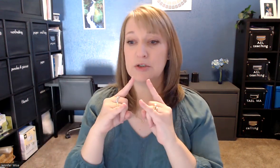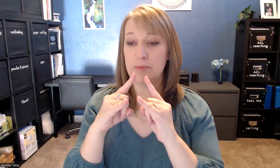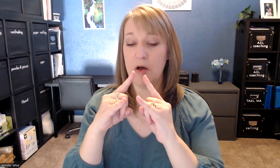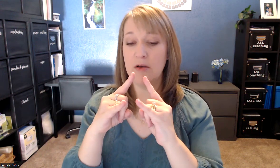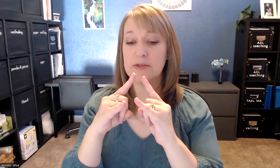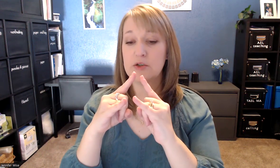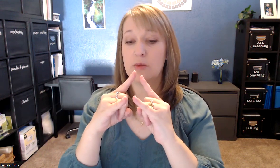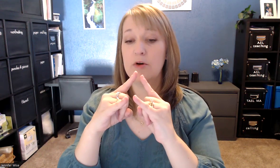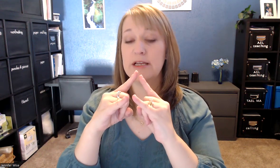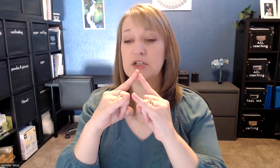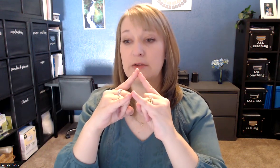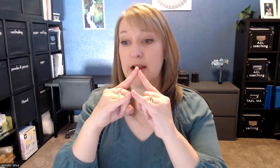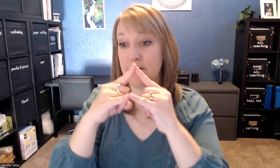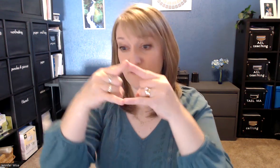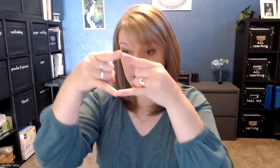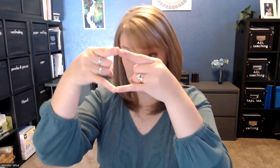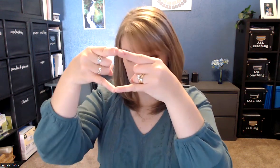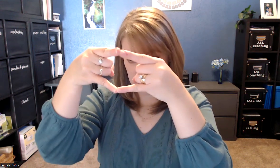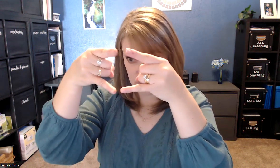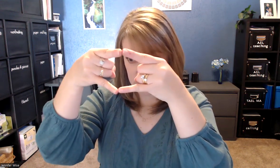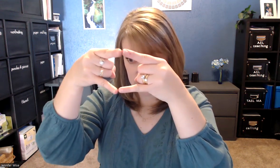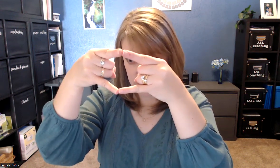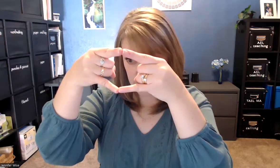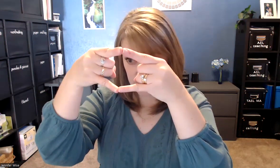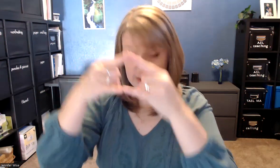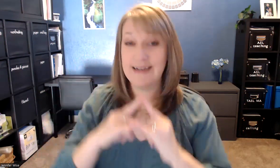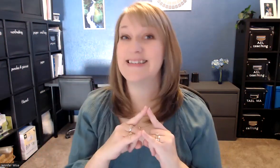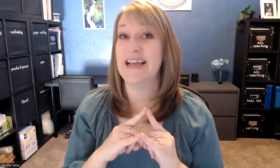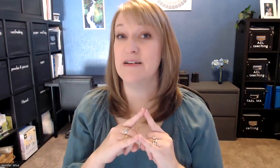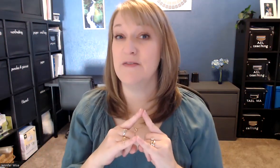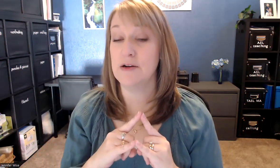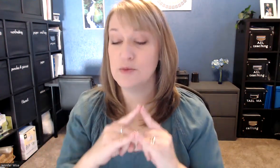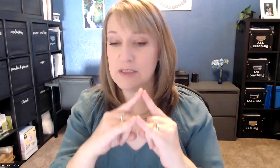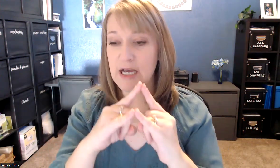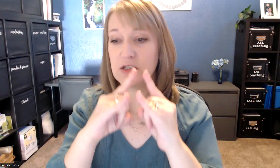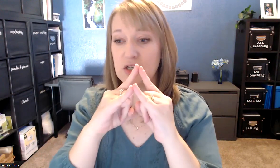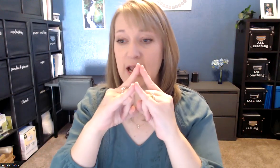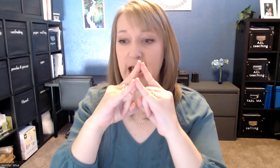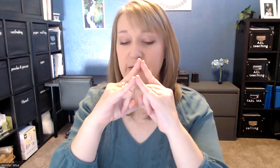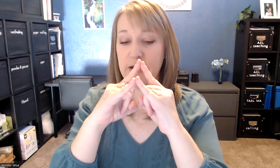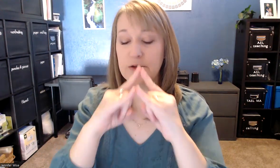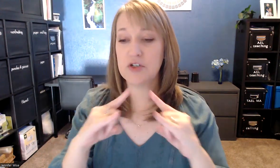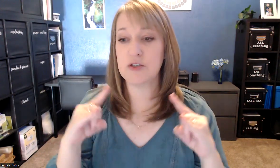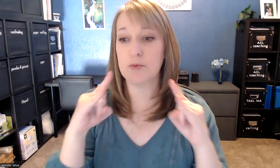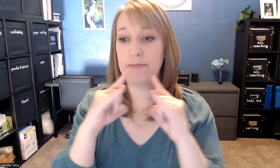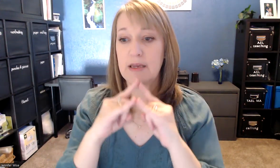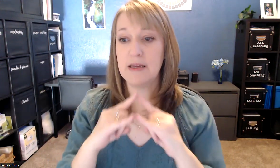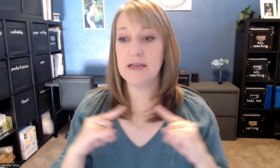your palms toward each other and your fingers are going to touch. Your extended fingers will touch. And then you just